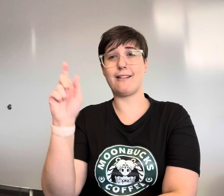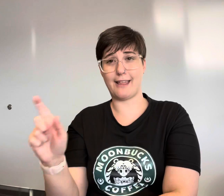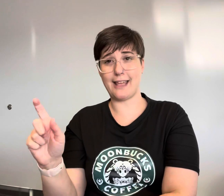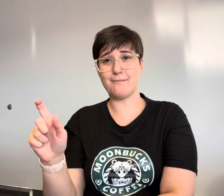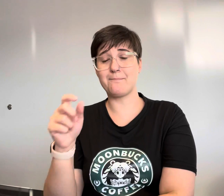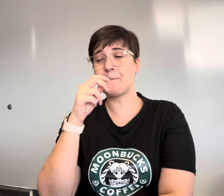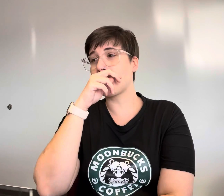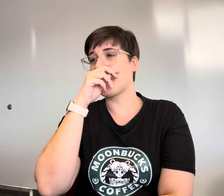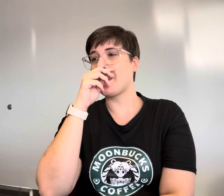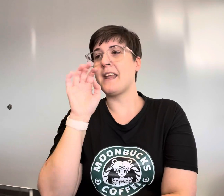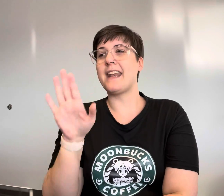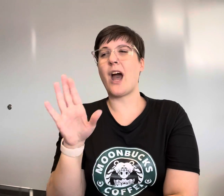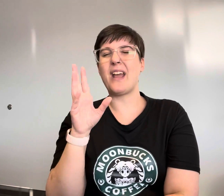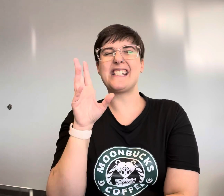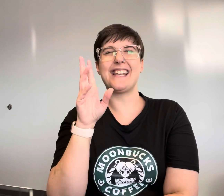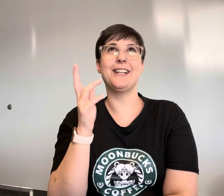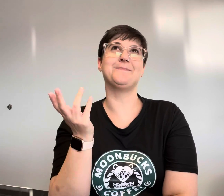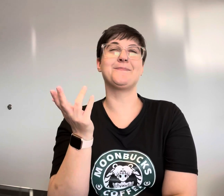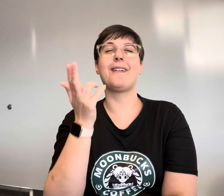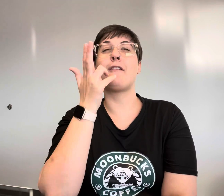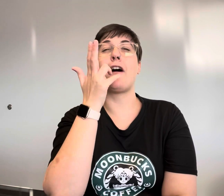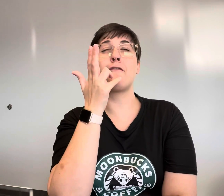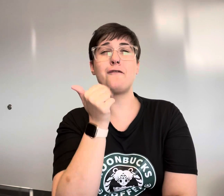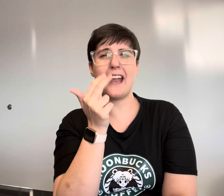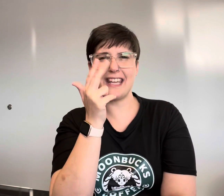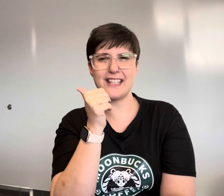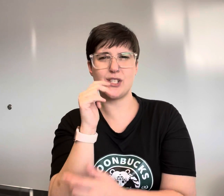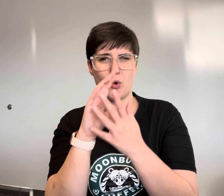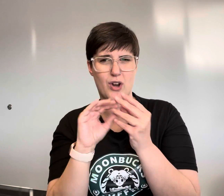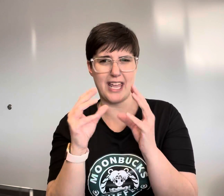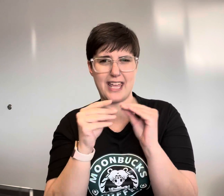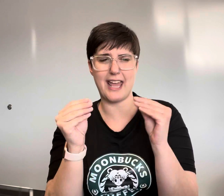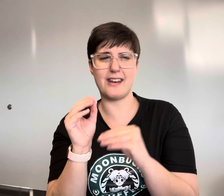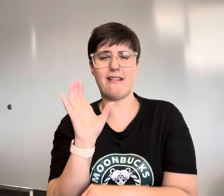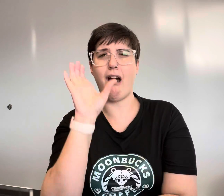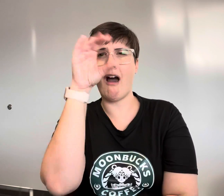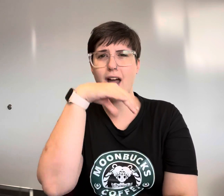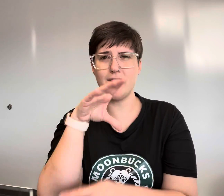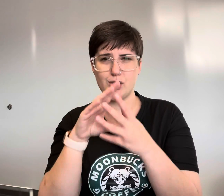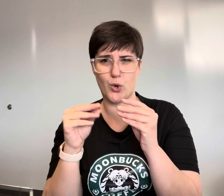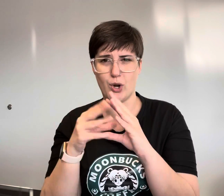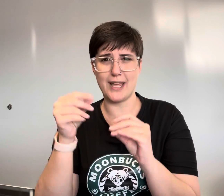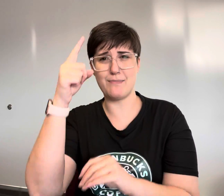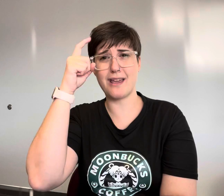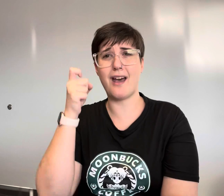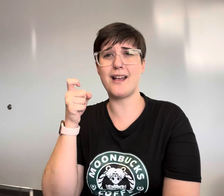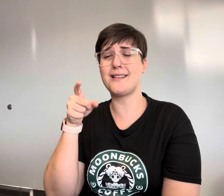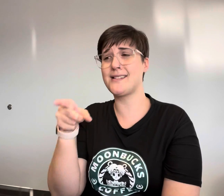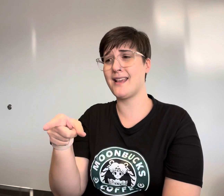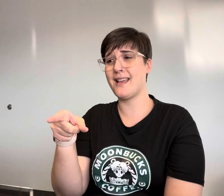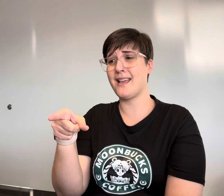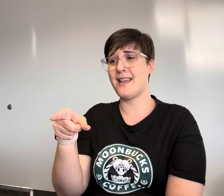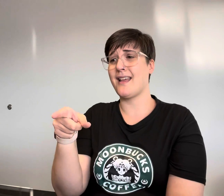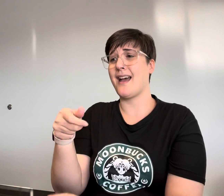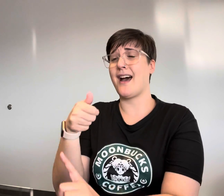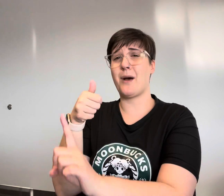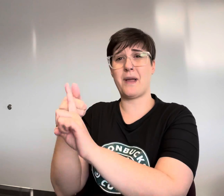Italy. Now, it's a funny story and an odd story because